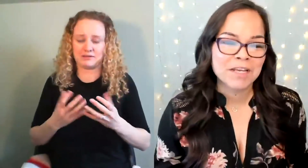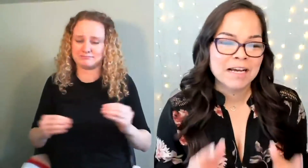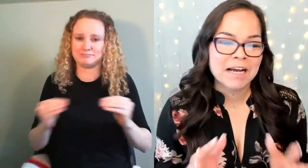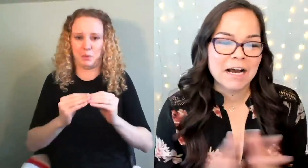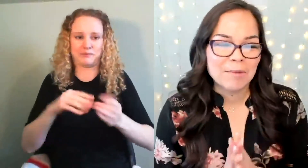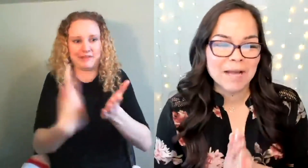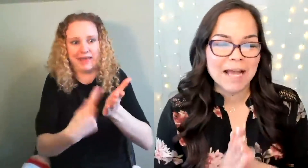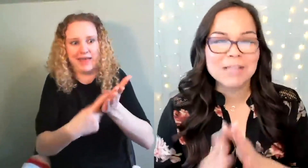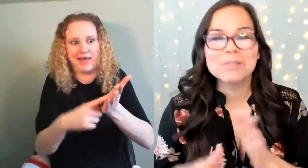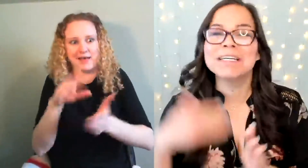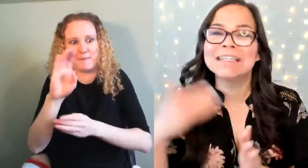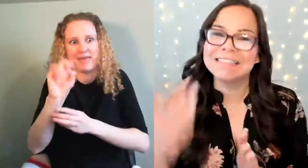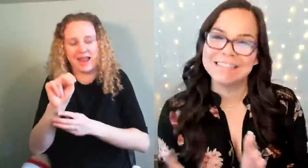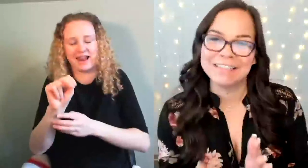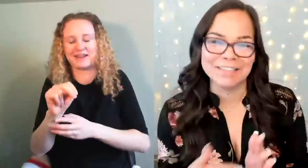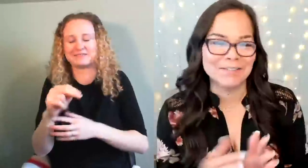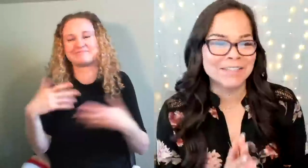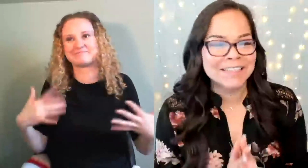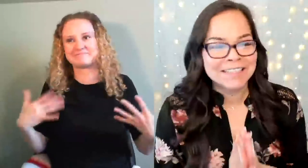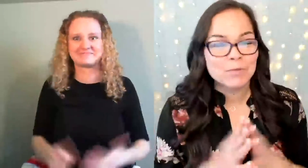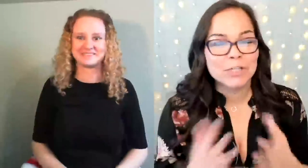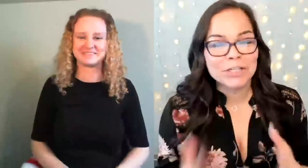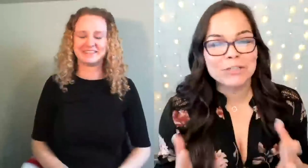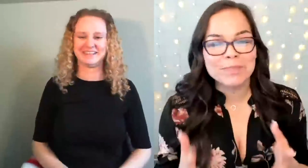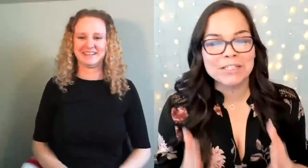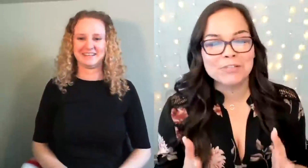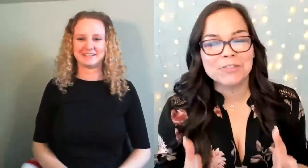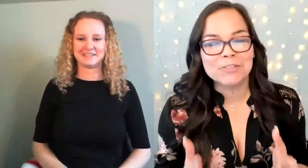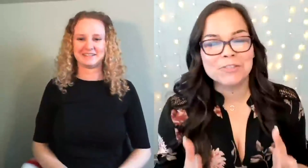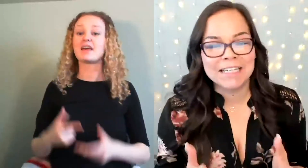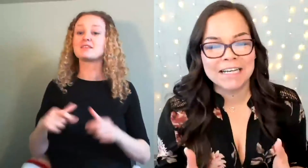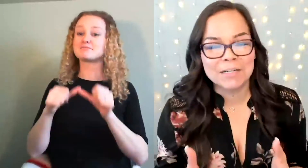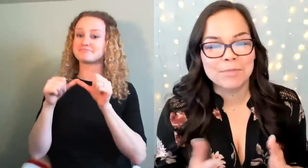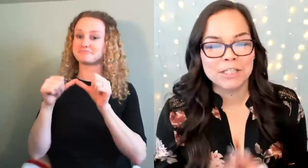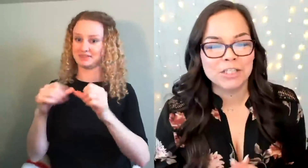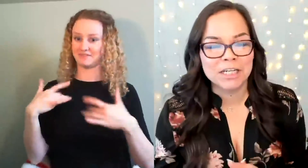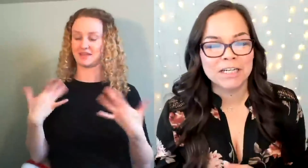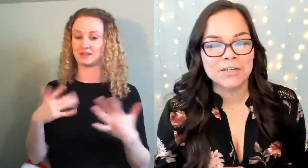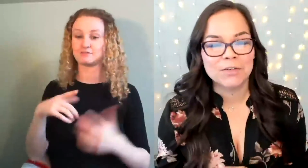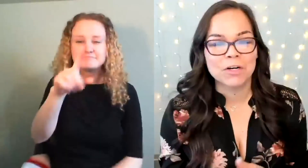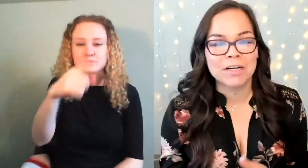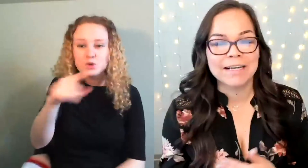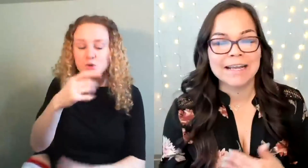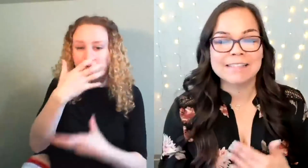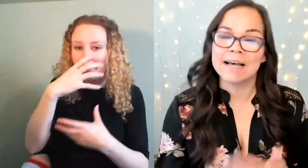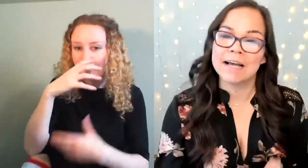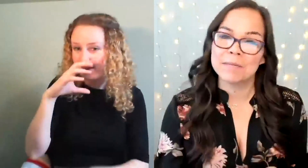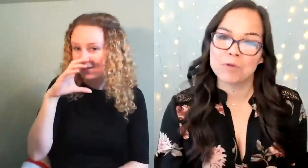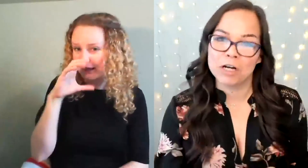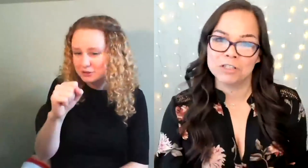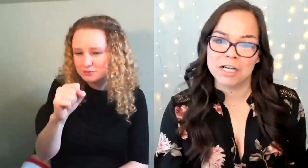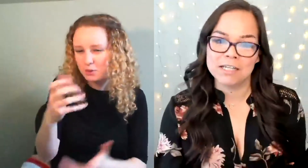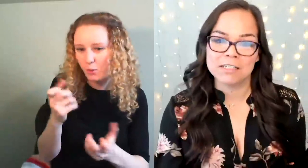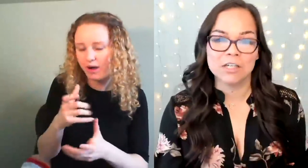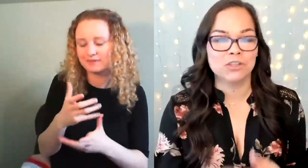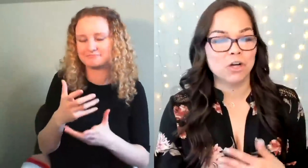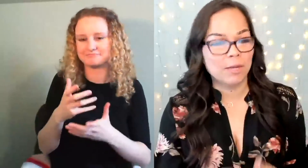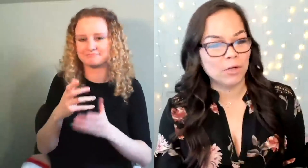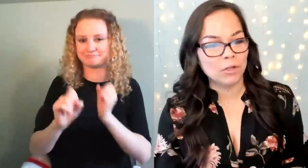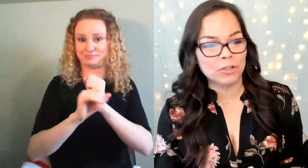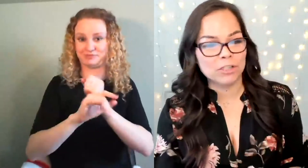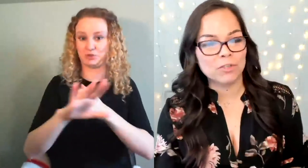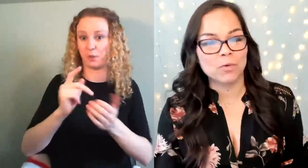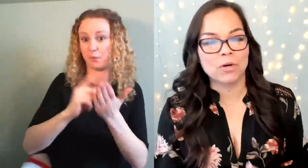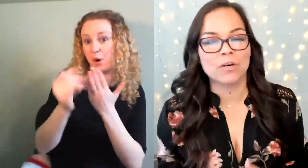So as we continue, would you be interested in pitching your next side project, a